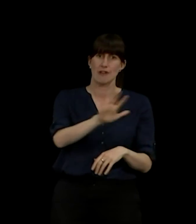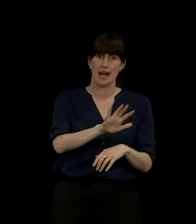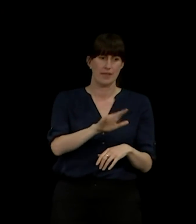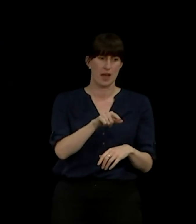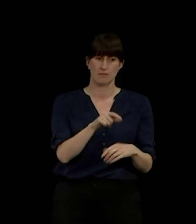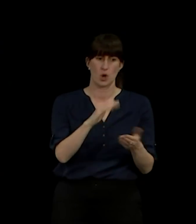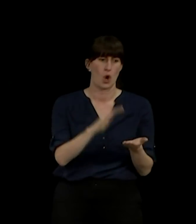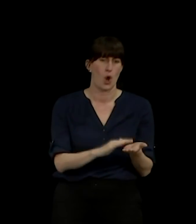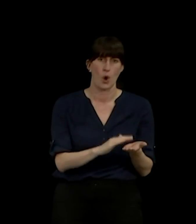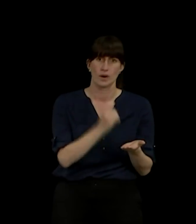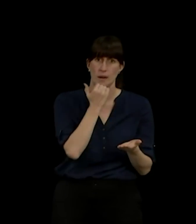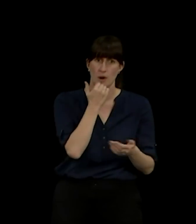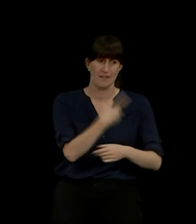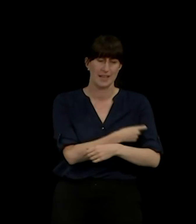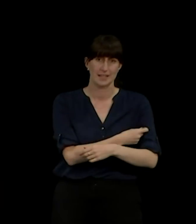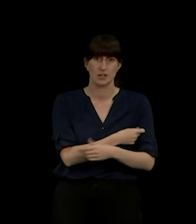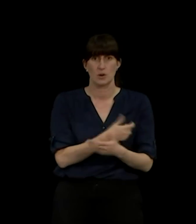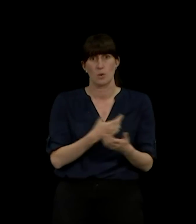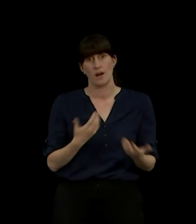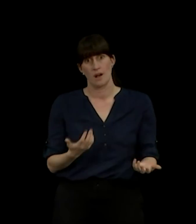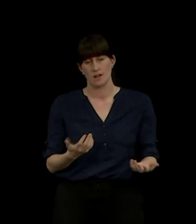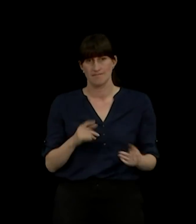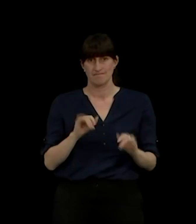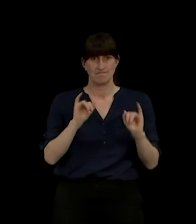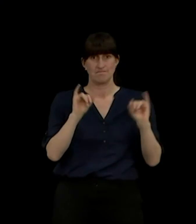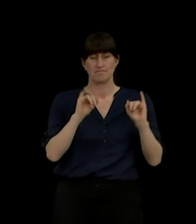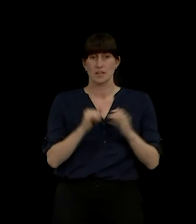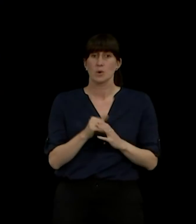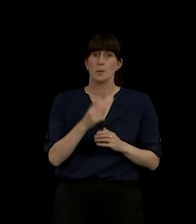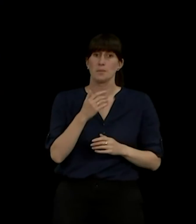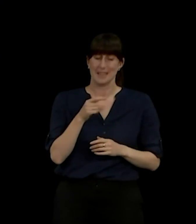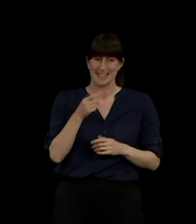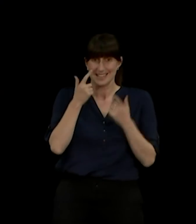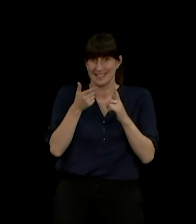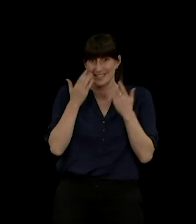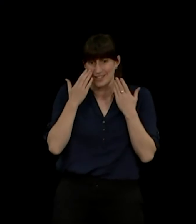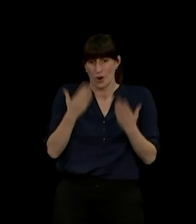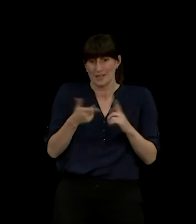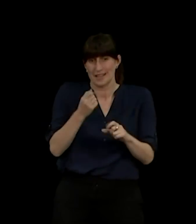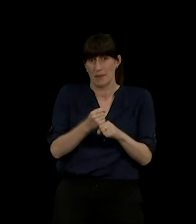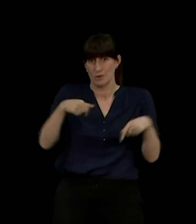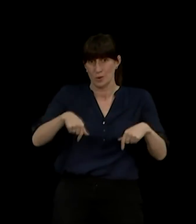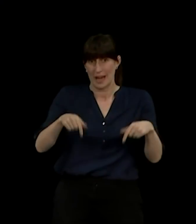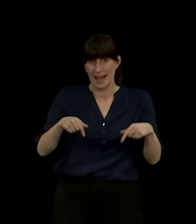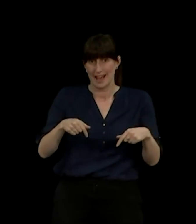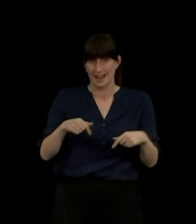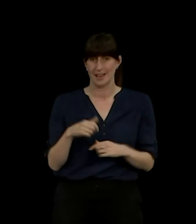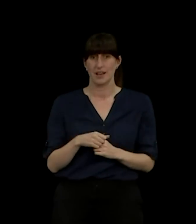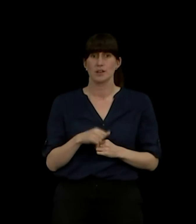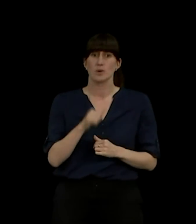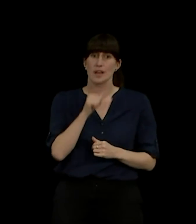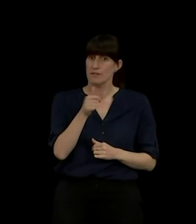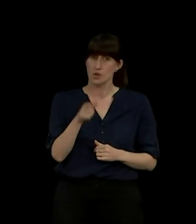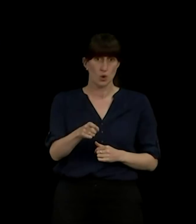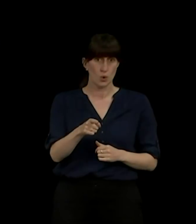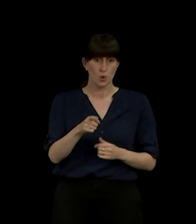example of how we will need to respond. So please, get vaccinated today if you want to avoid level 3 in your